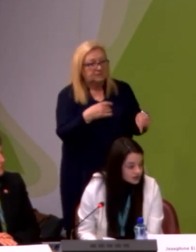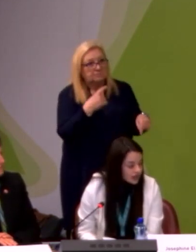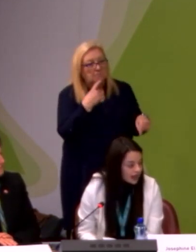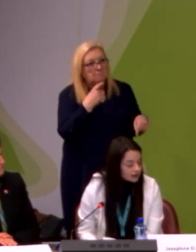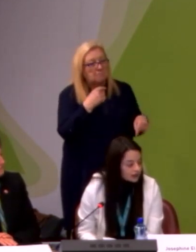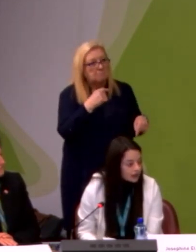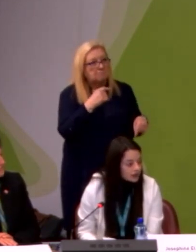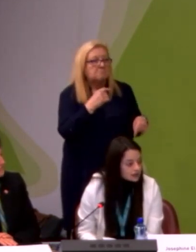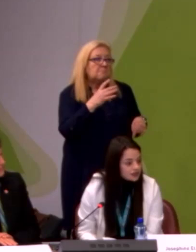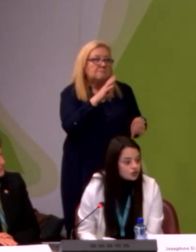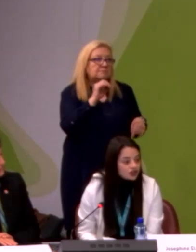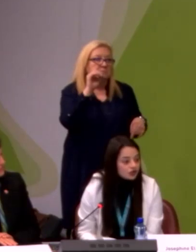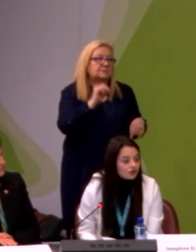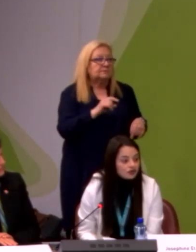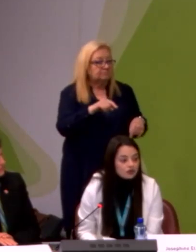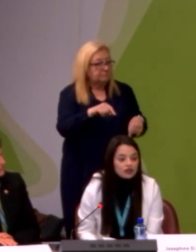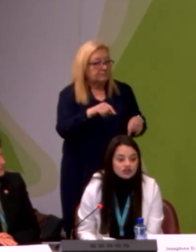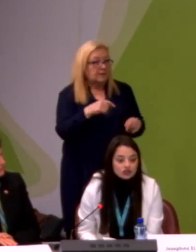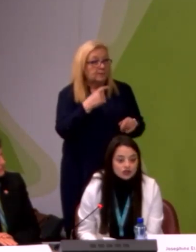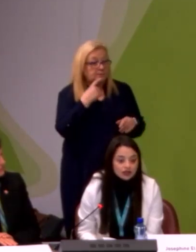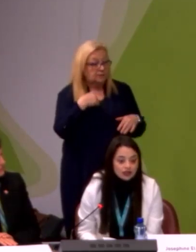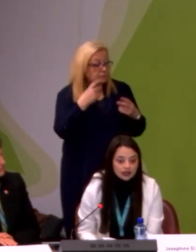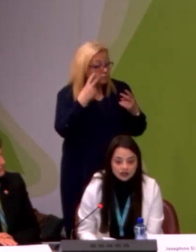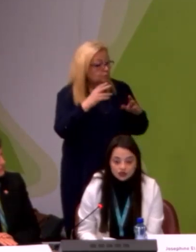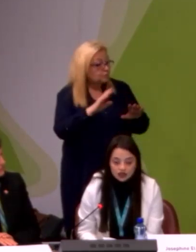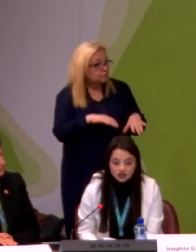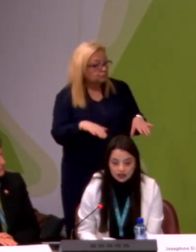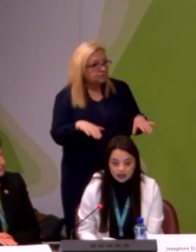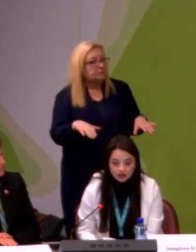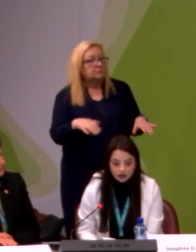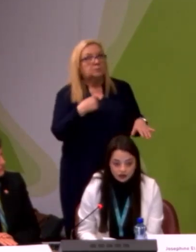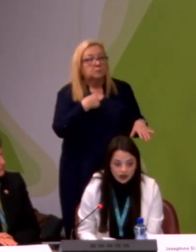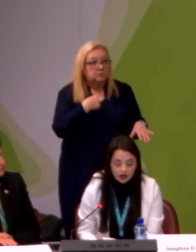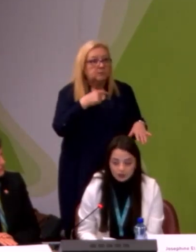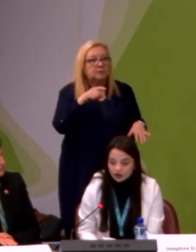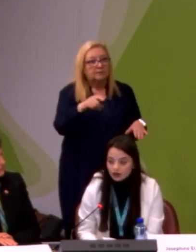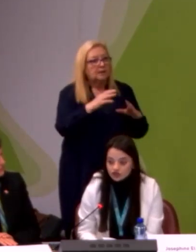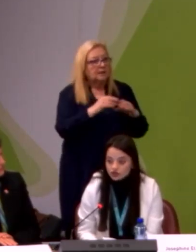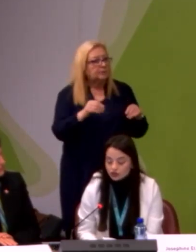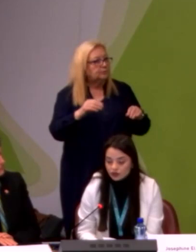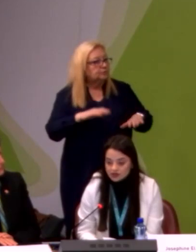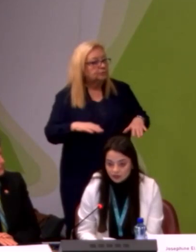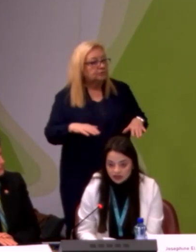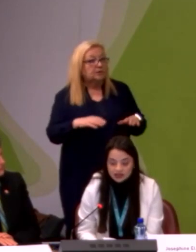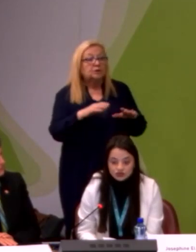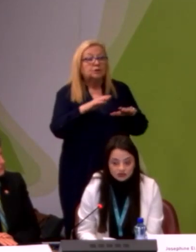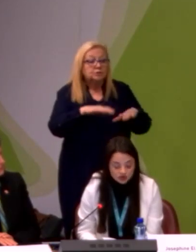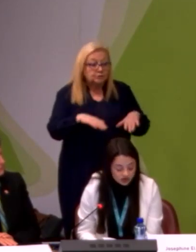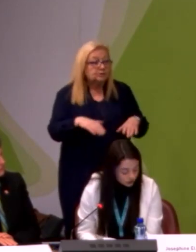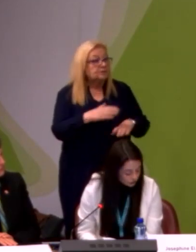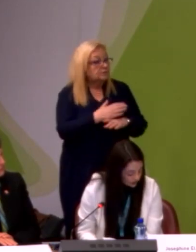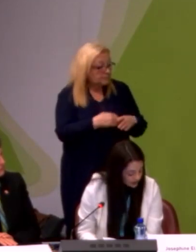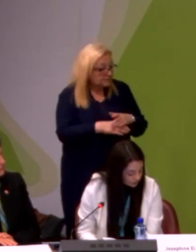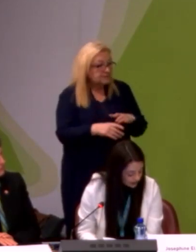We looked at the situation of vulnerable children in education in Lebanon, among them children with disabilities,